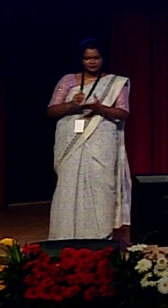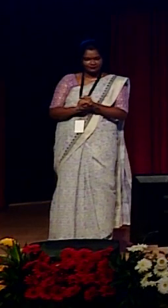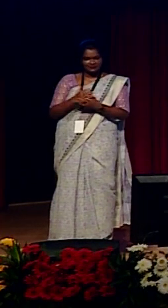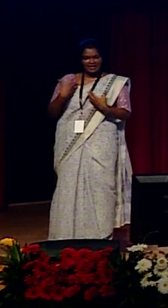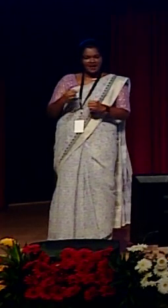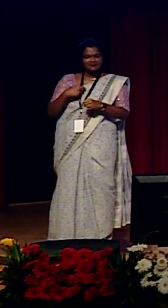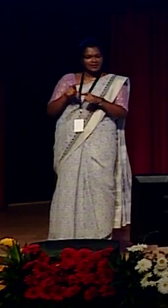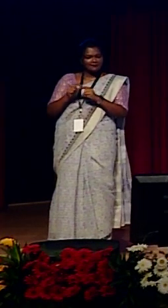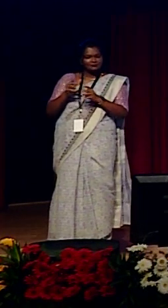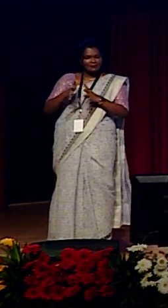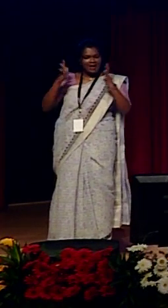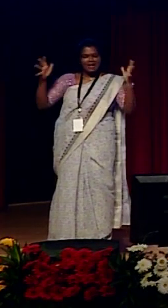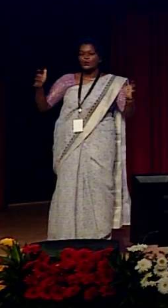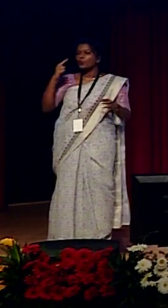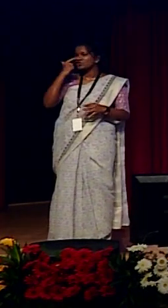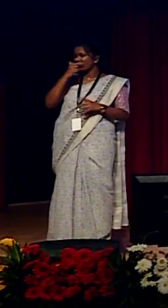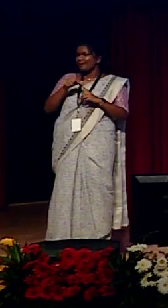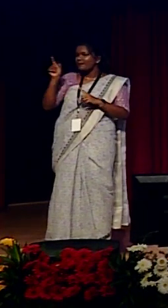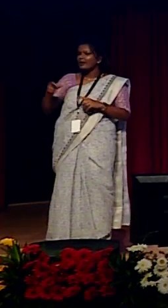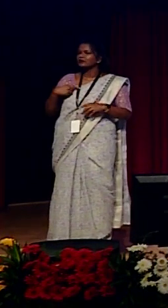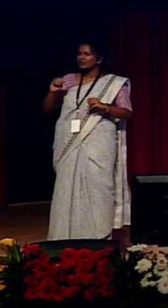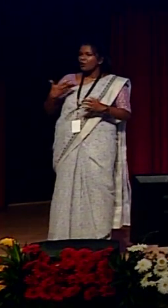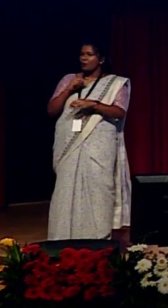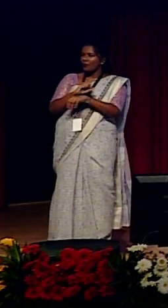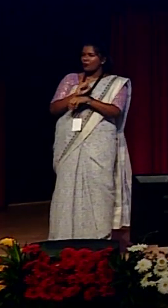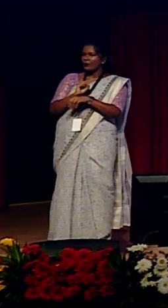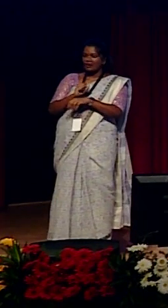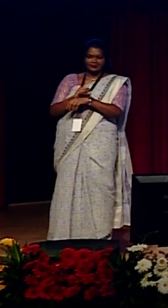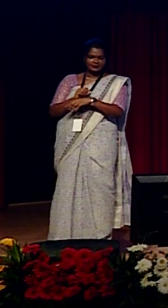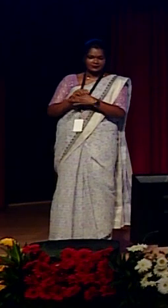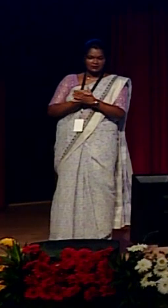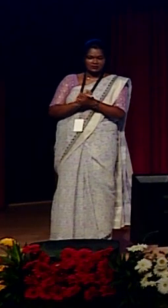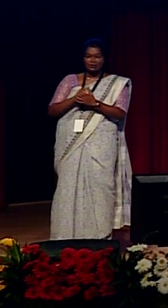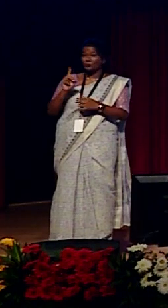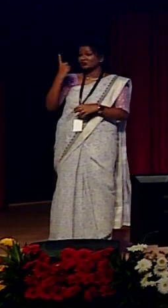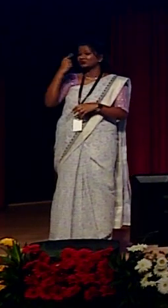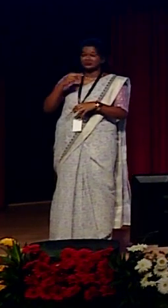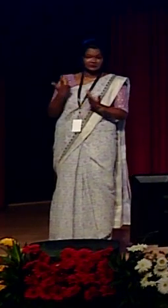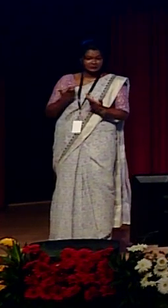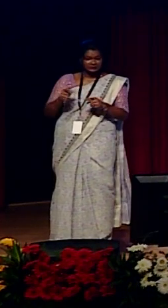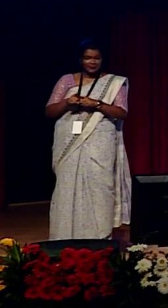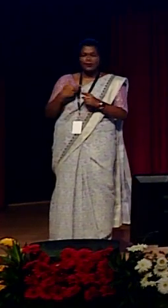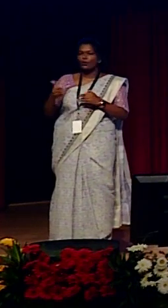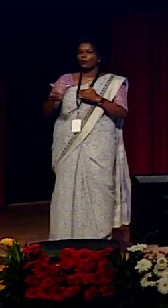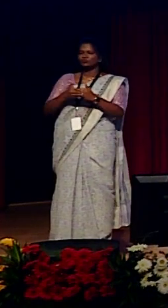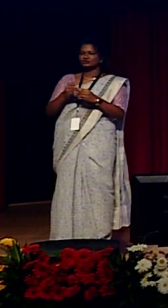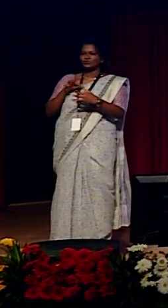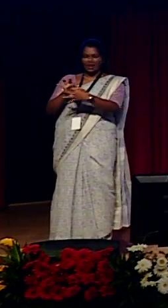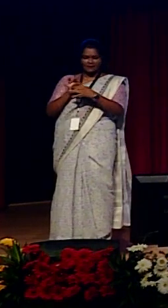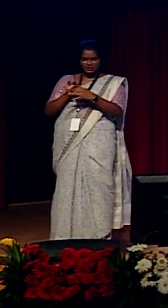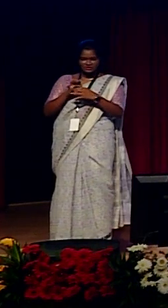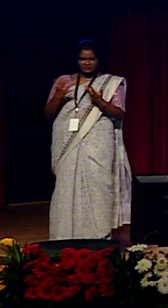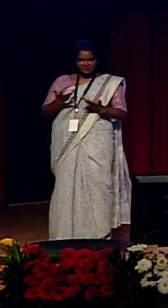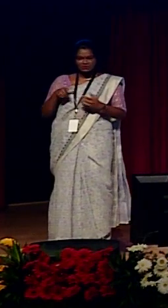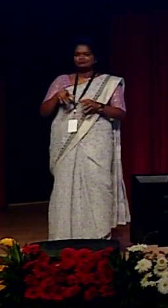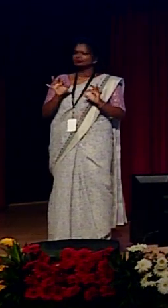we got a grant from Vision Empower to continue our work. And the very first step was to have a very close collaboration, which is maybe